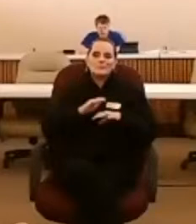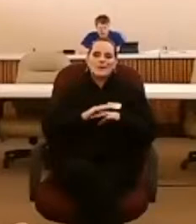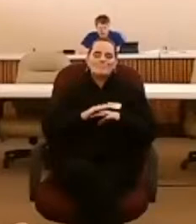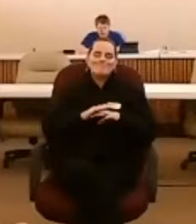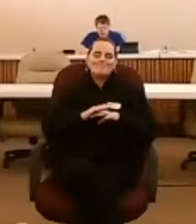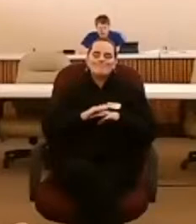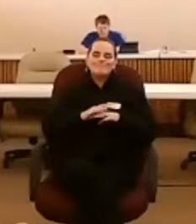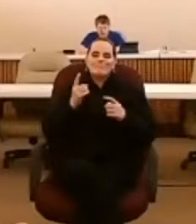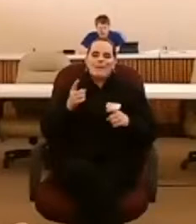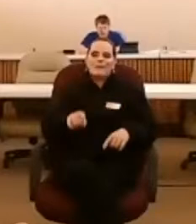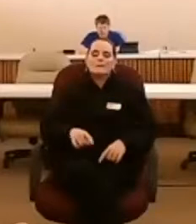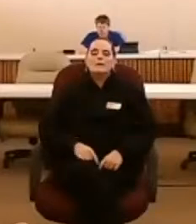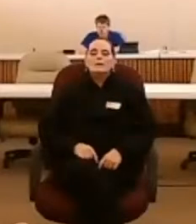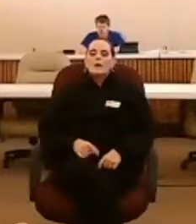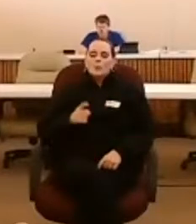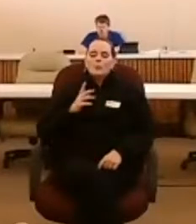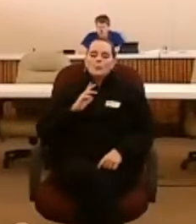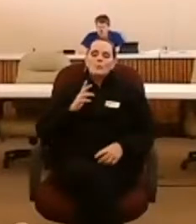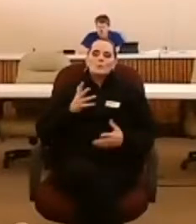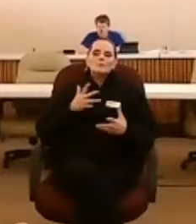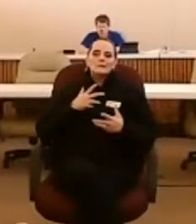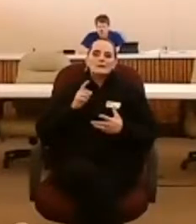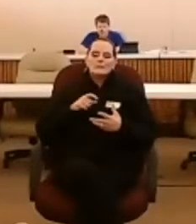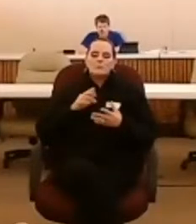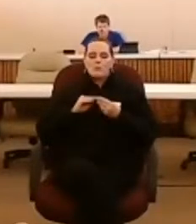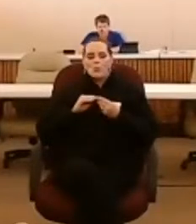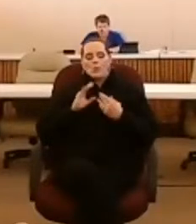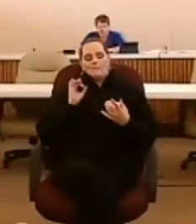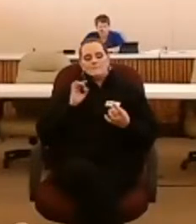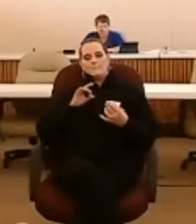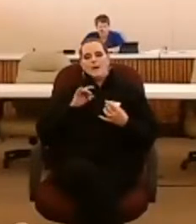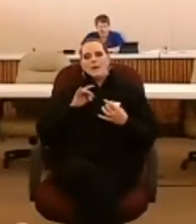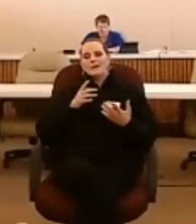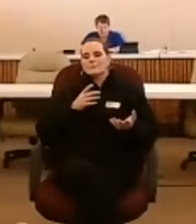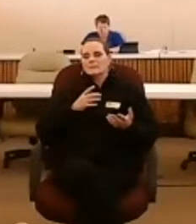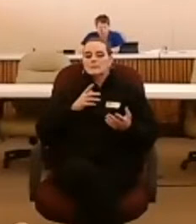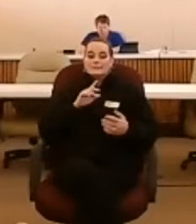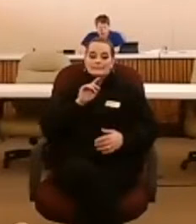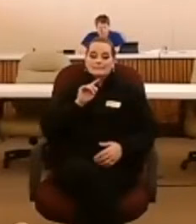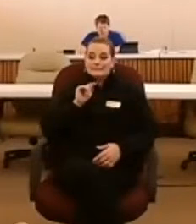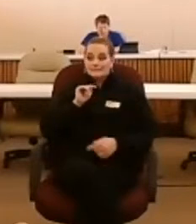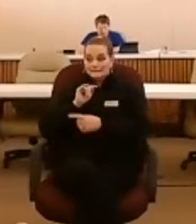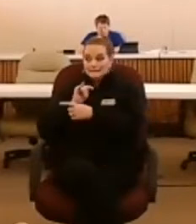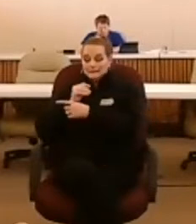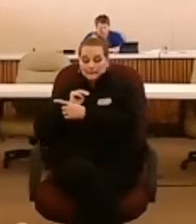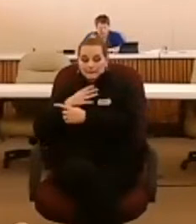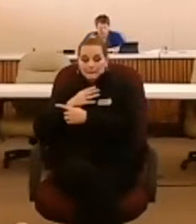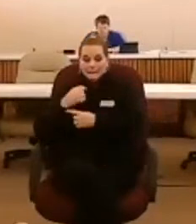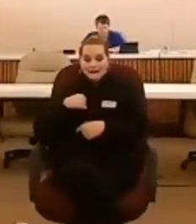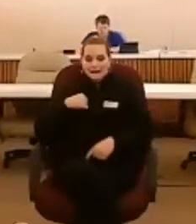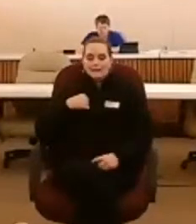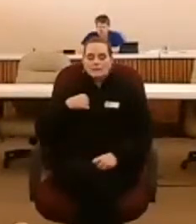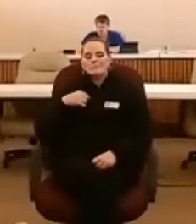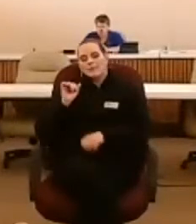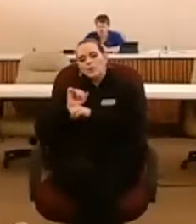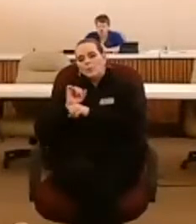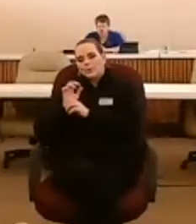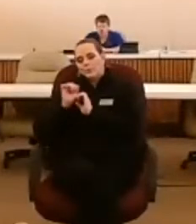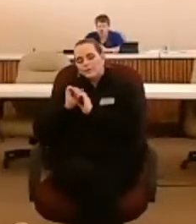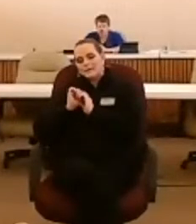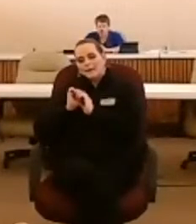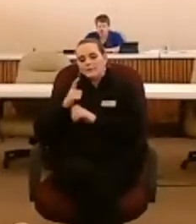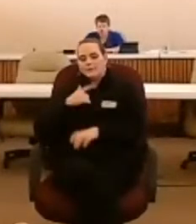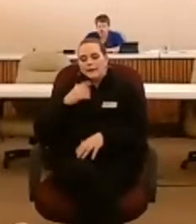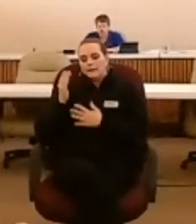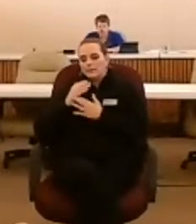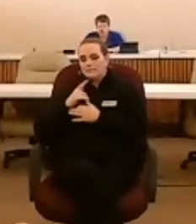getting additional feedback, and Tim and I will be working on putting together a list of what we're looking